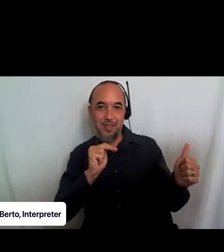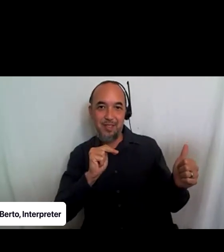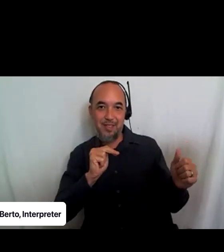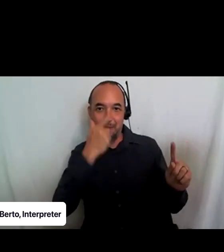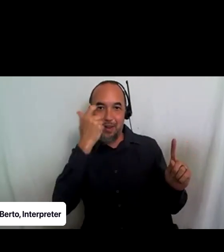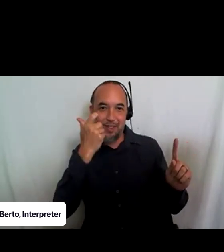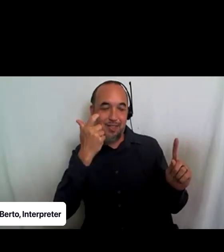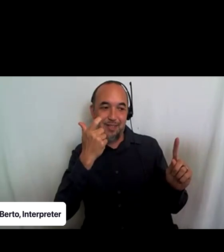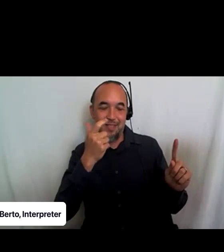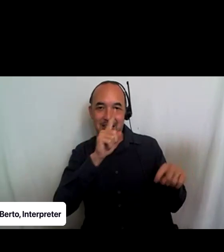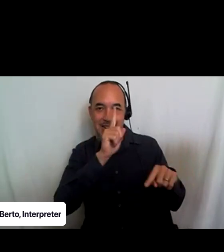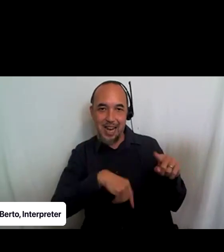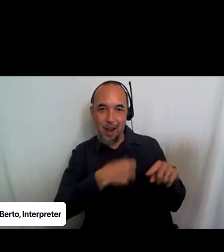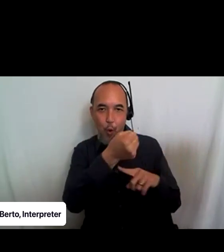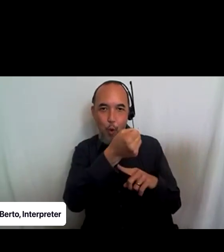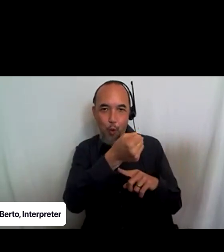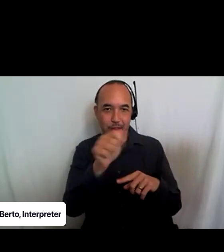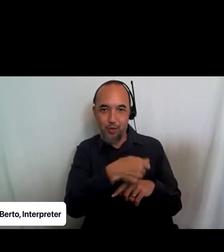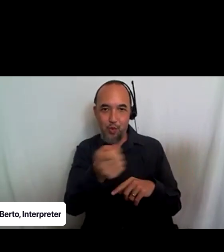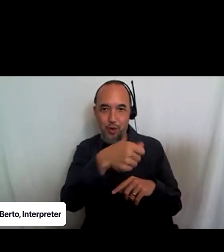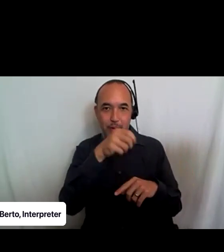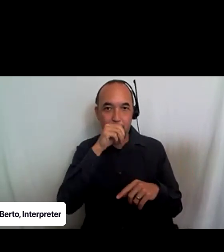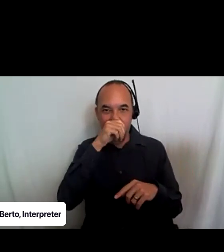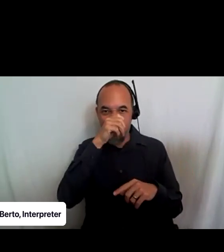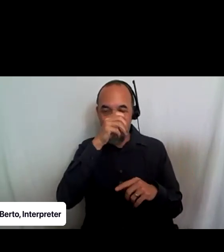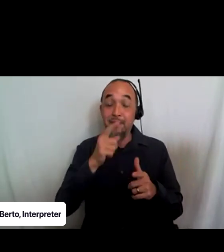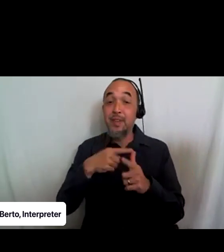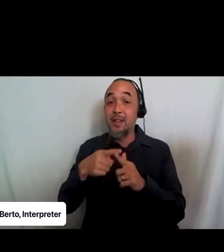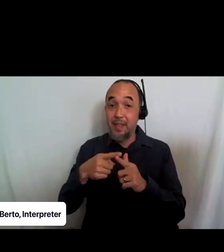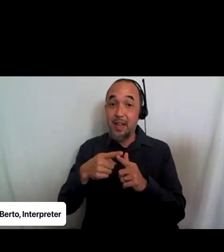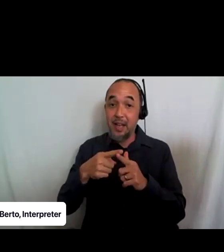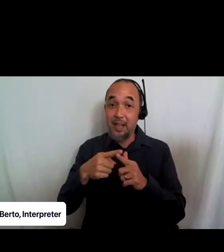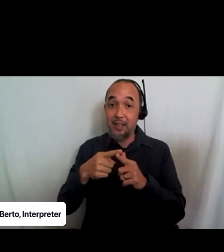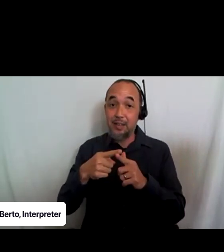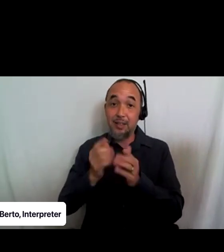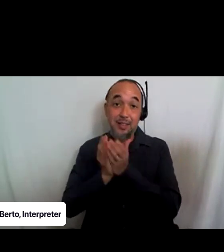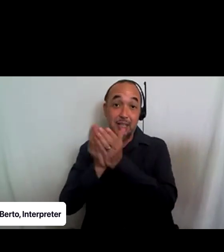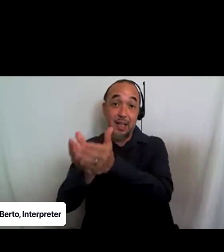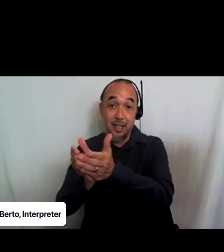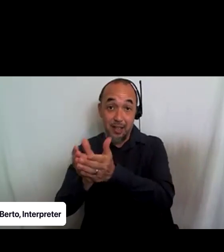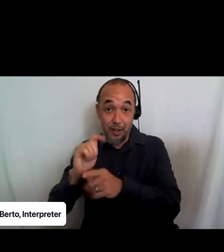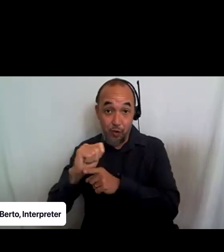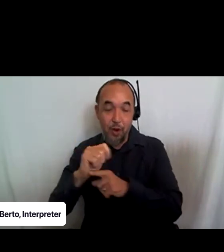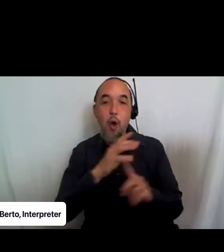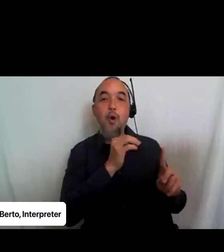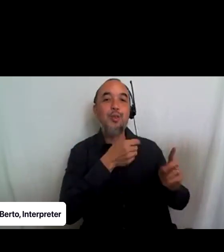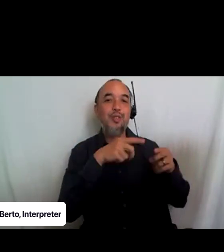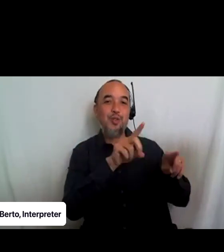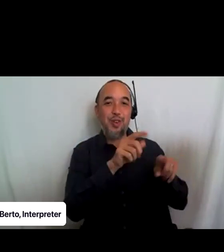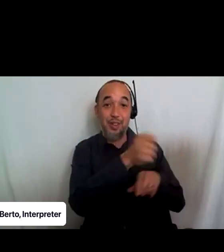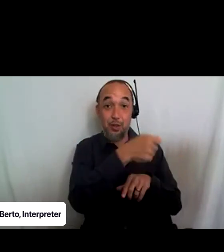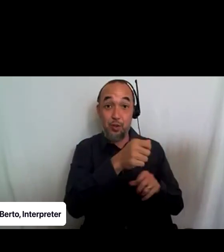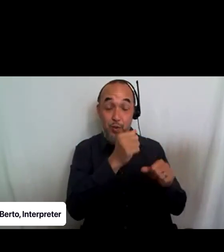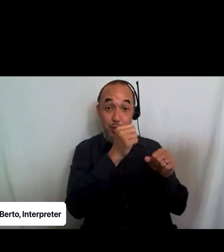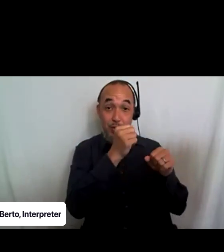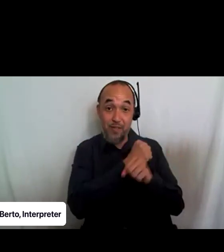and it almost landed on us. And then we went sailing training. Um, And also, sorry, during the sword fighting, we they tried to teach us some